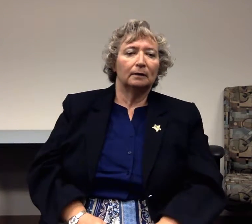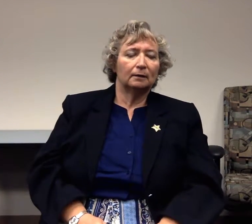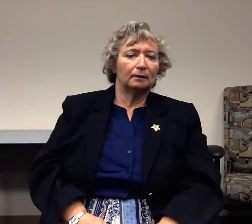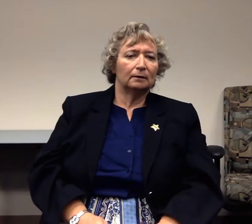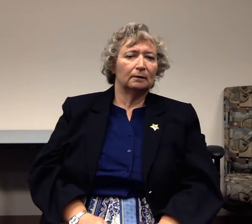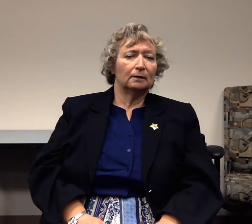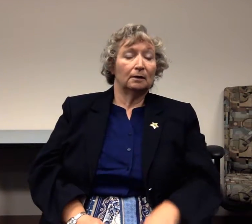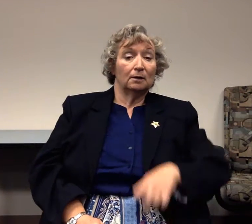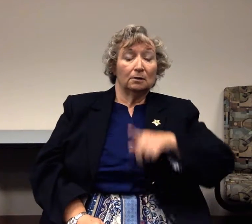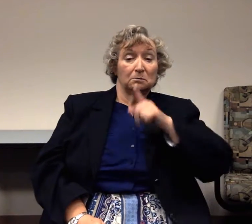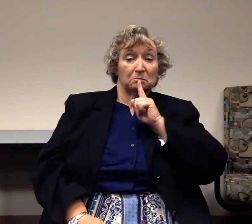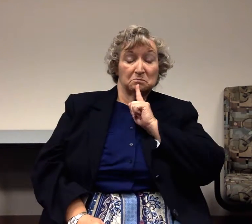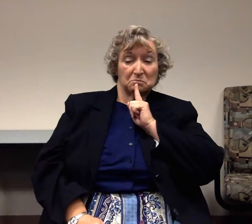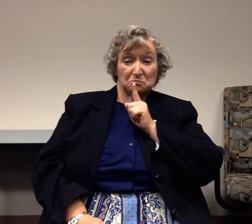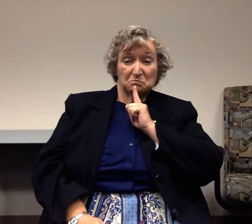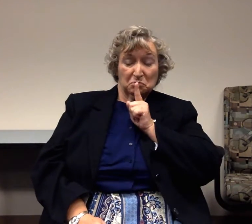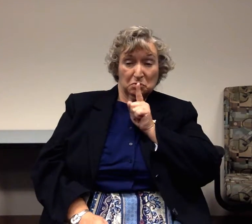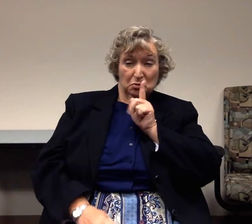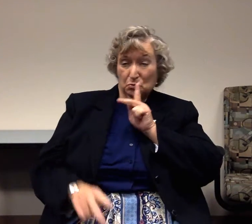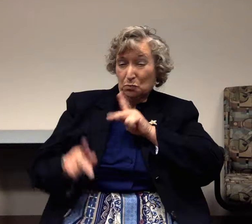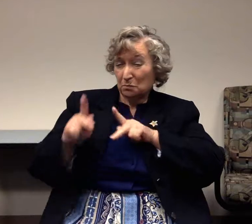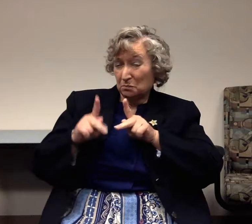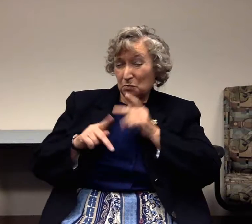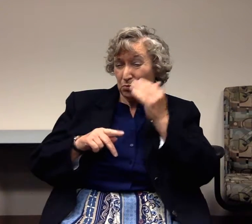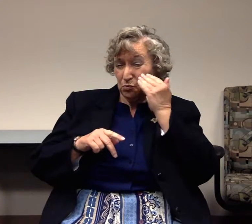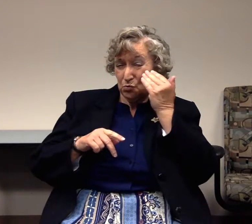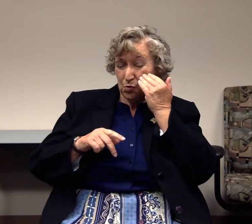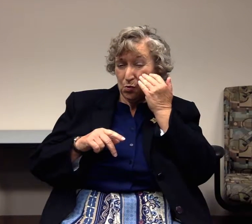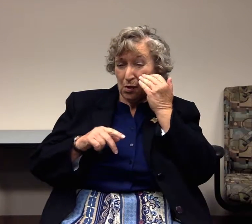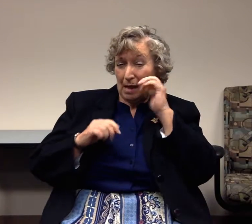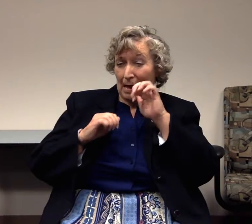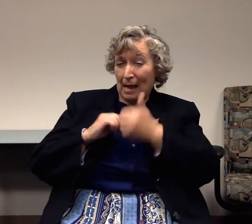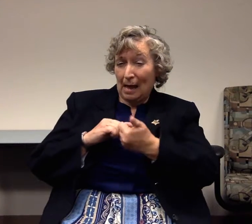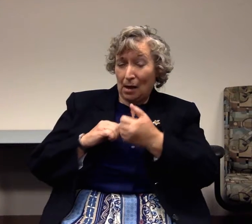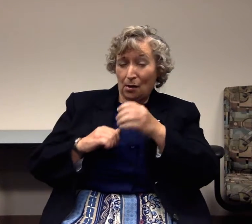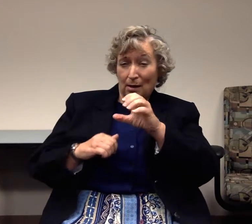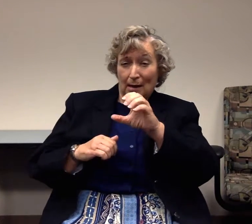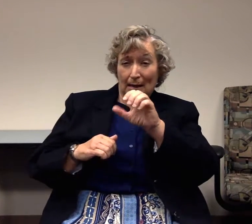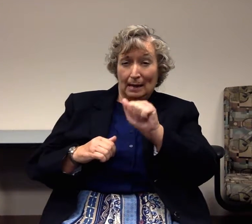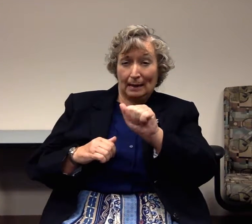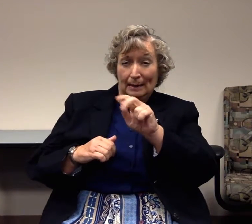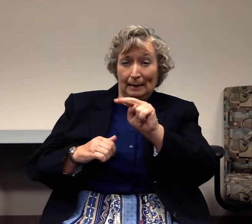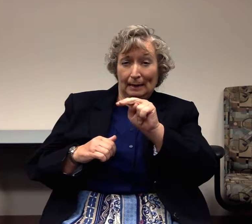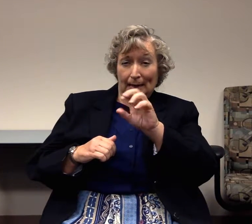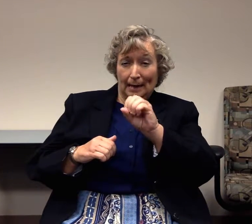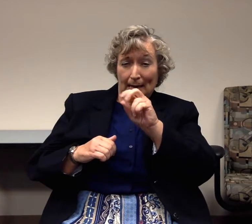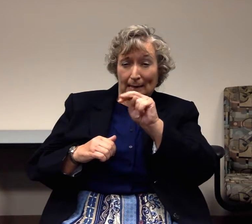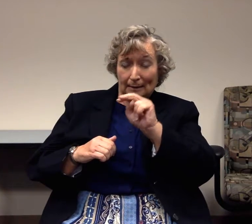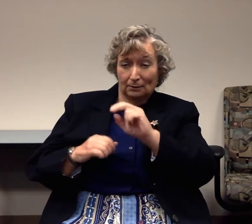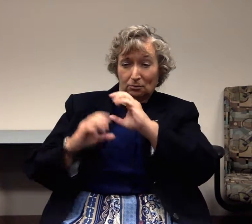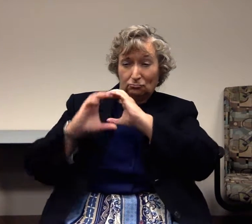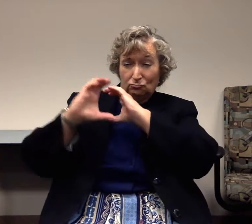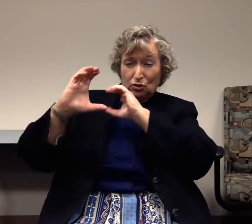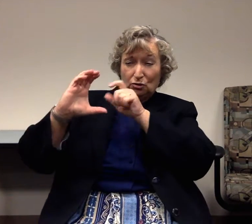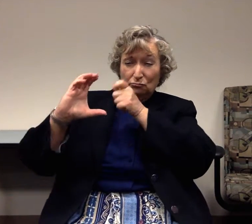find cannons? No. It was the size of the colony. They had so much area to try